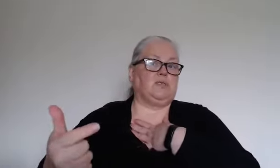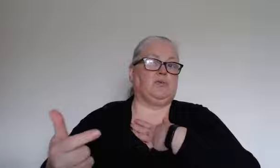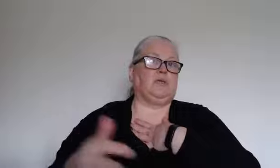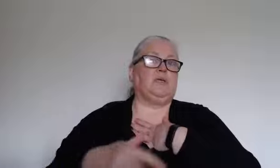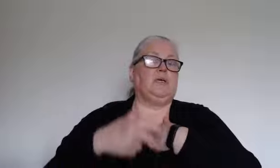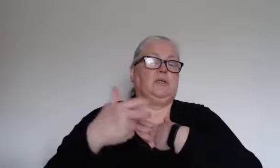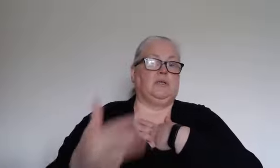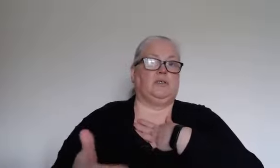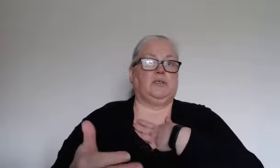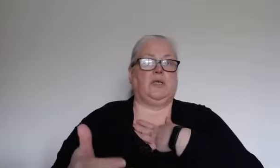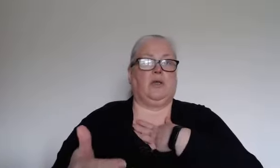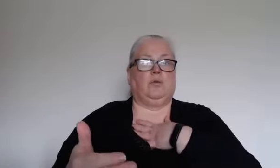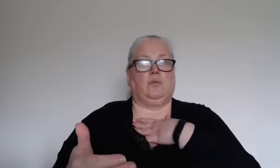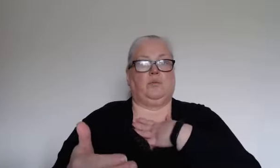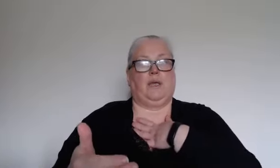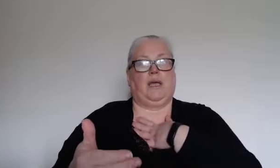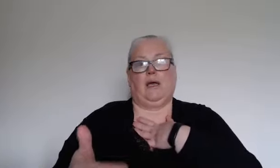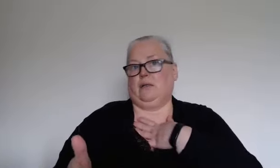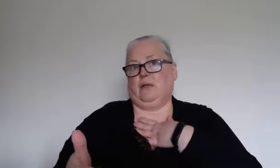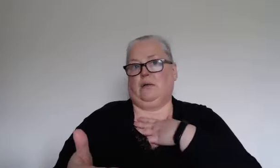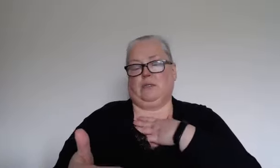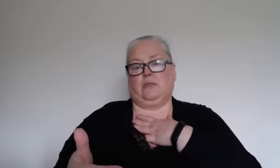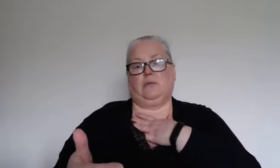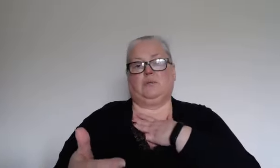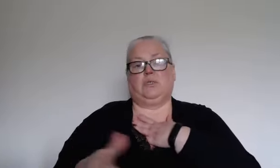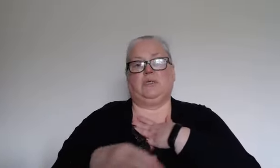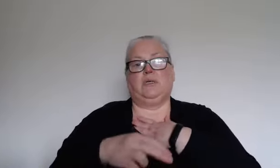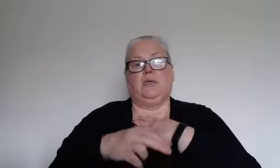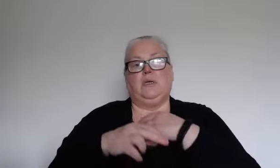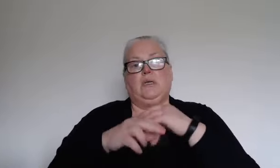sugar. And the third thing would be alcohol consumption.